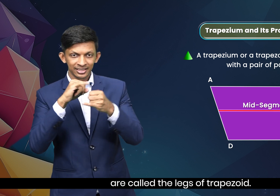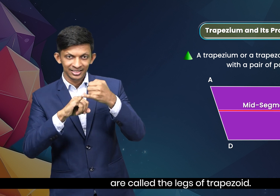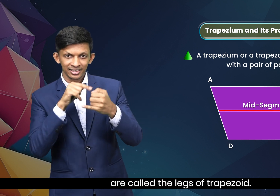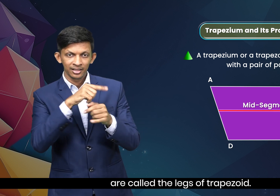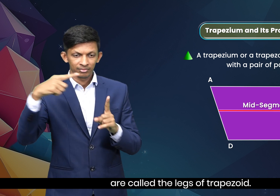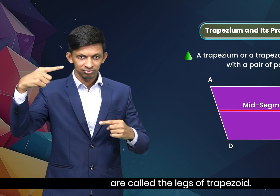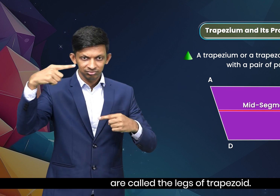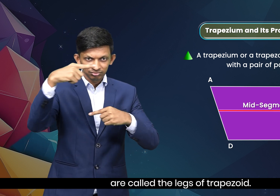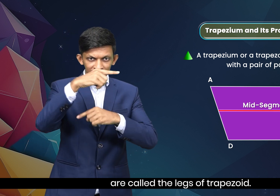trapezoid.